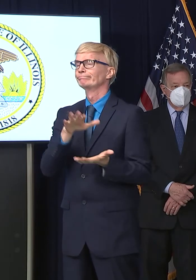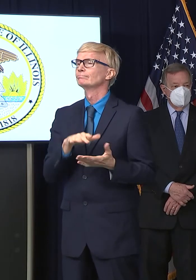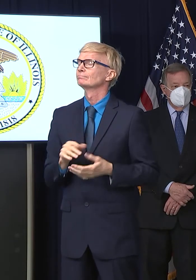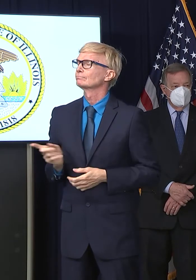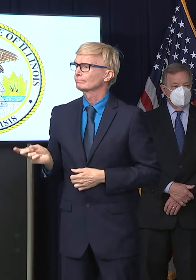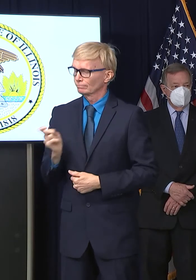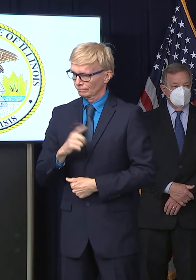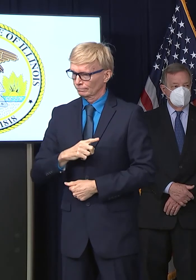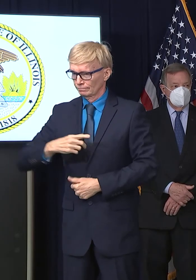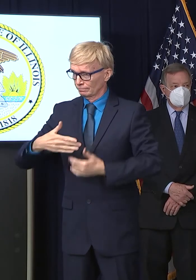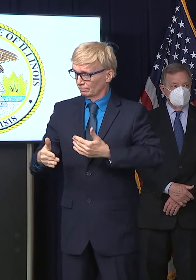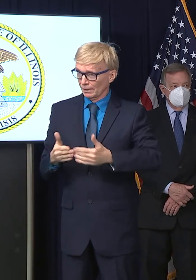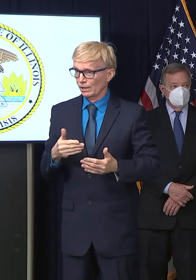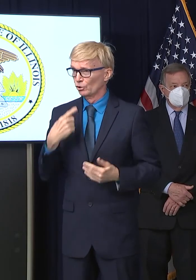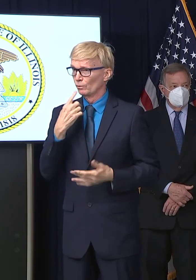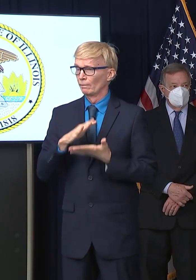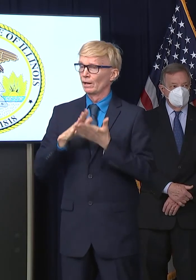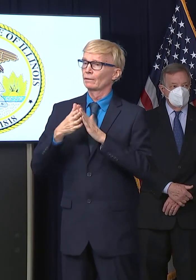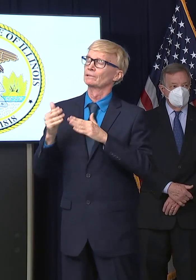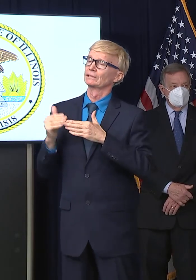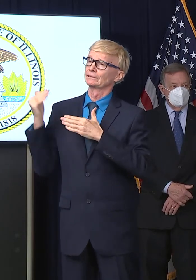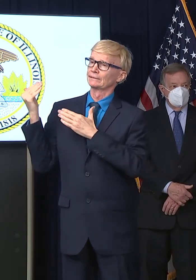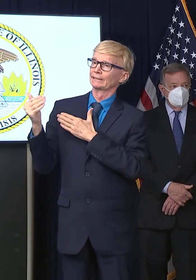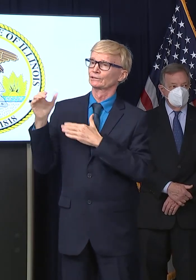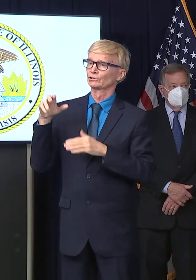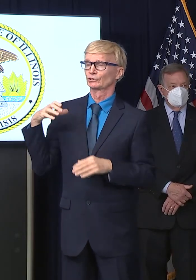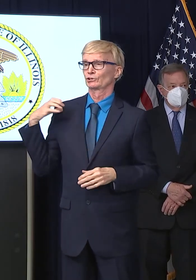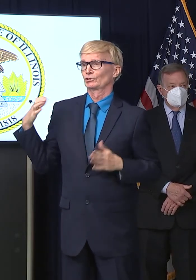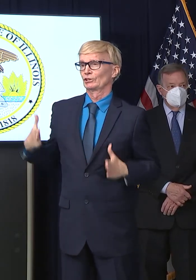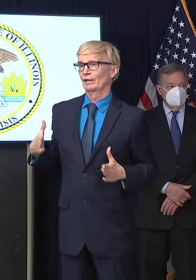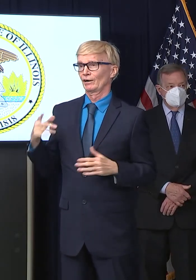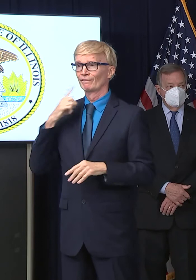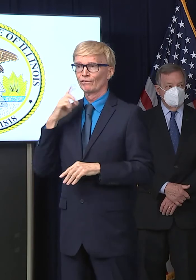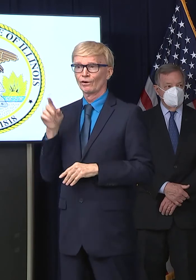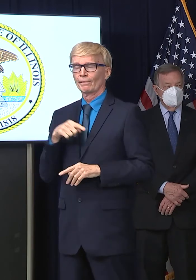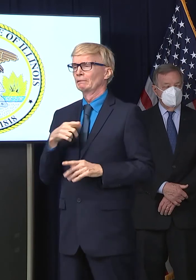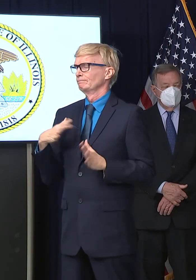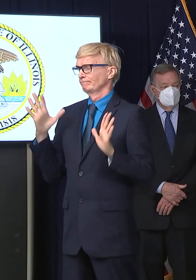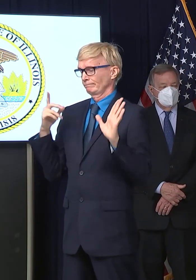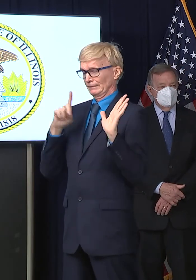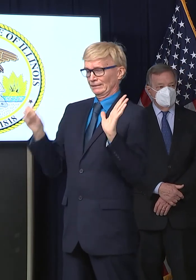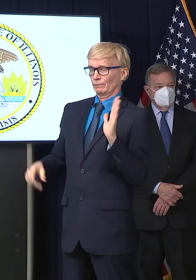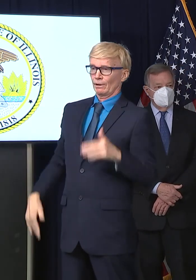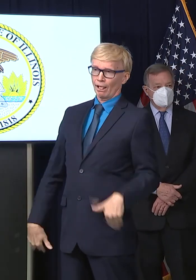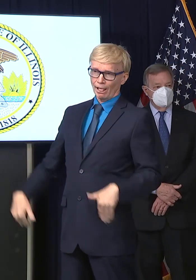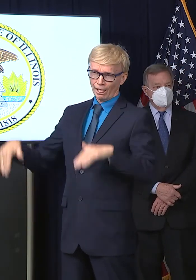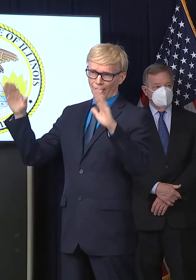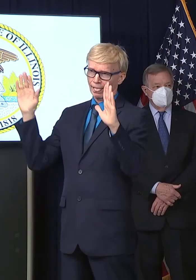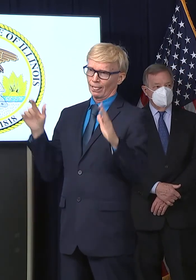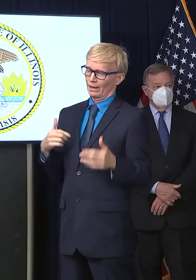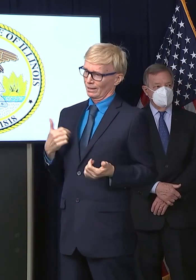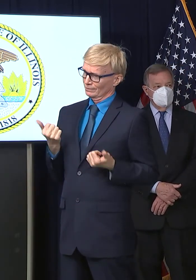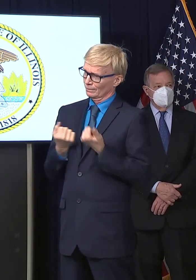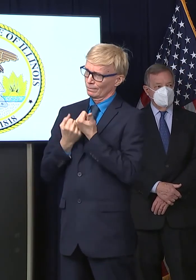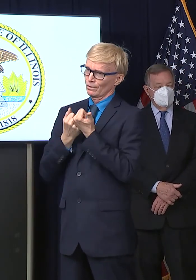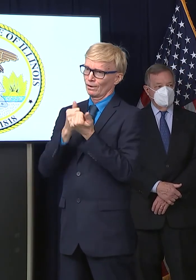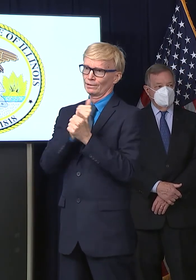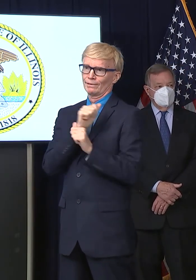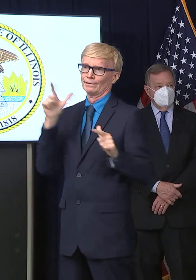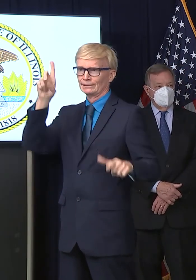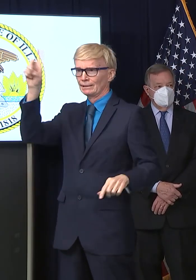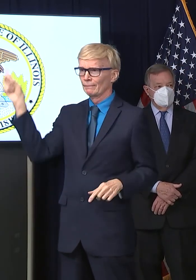who becomes the next chair? I've been a Democrat my whole life, and I've supported Democrats all across the country and right here in the state of